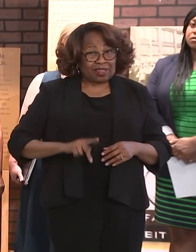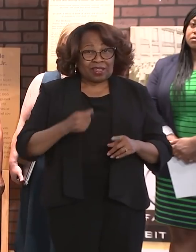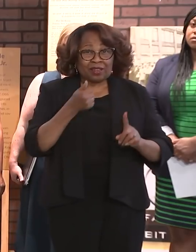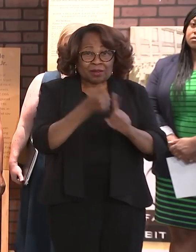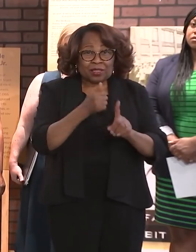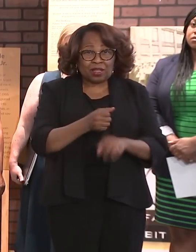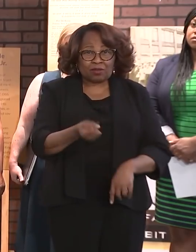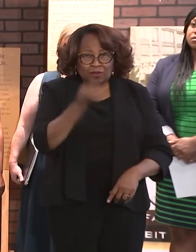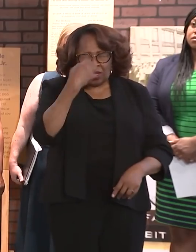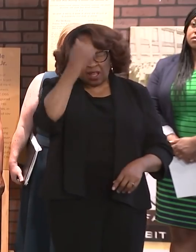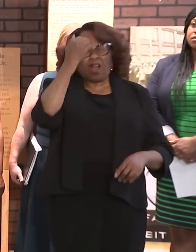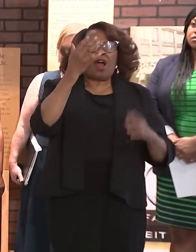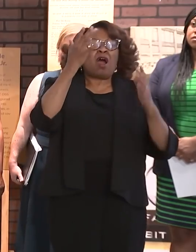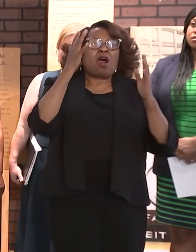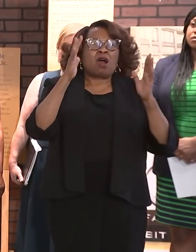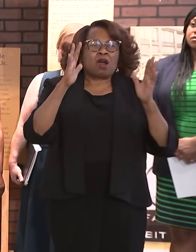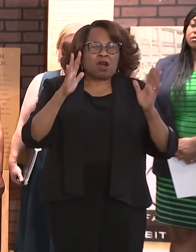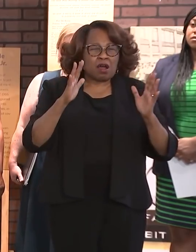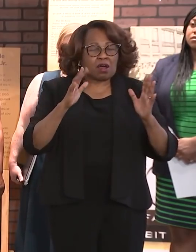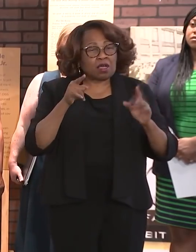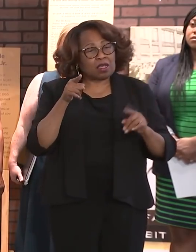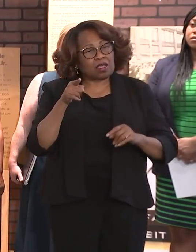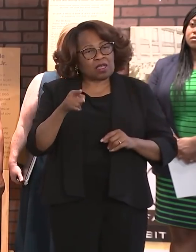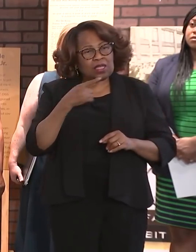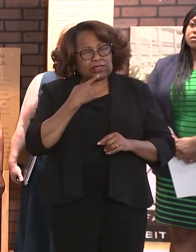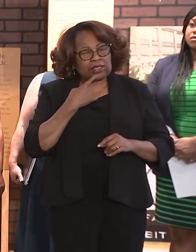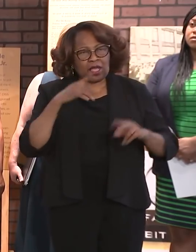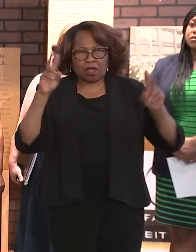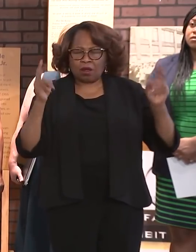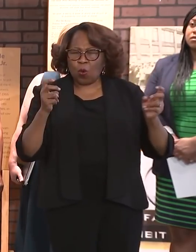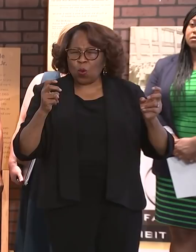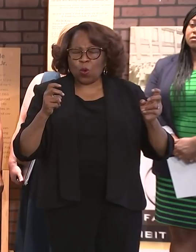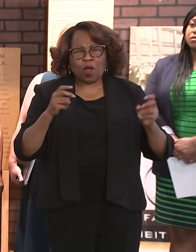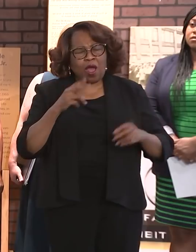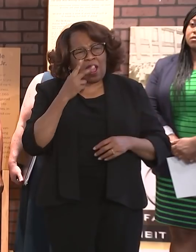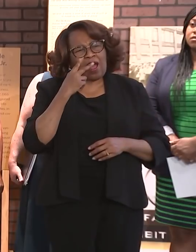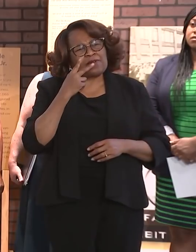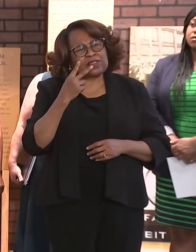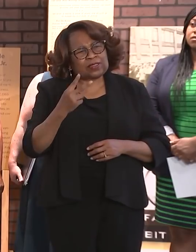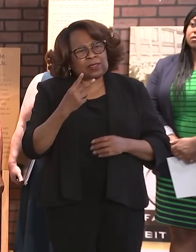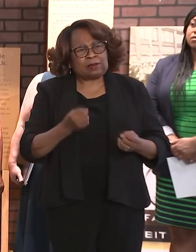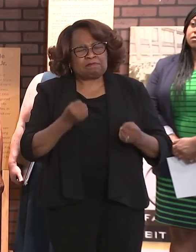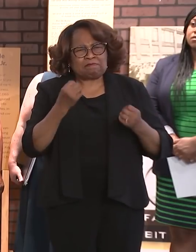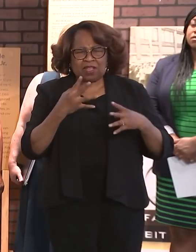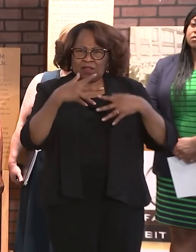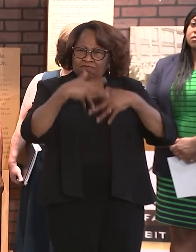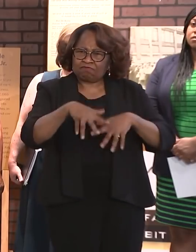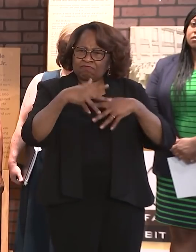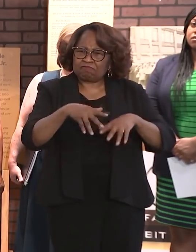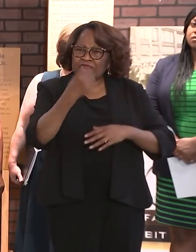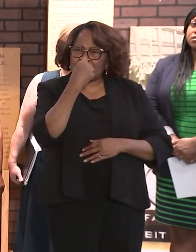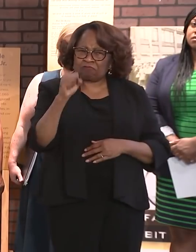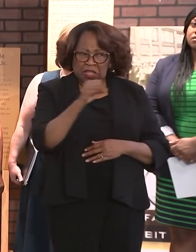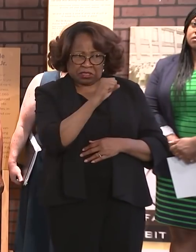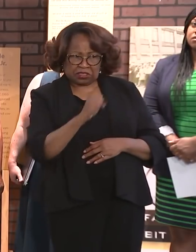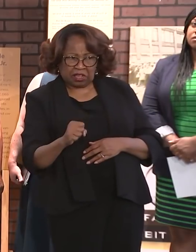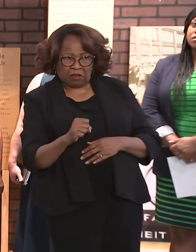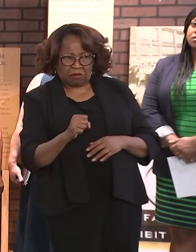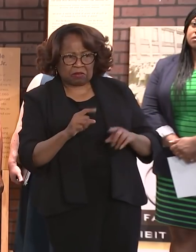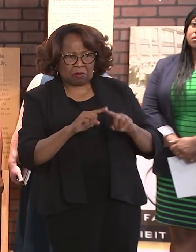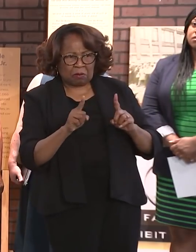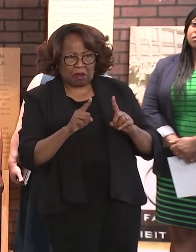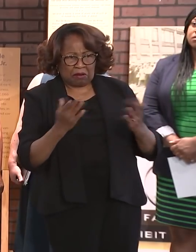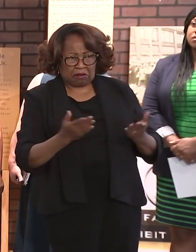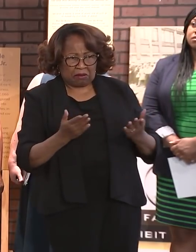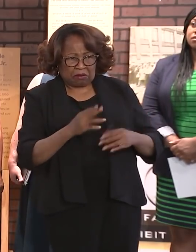struck, leading him to remark, I've seen, quote, I've seen many demonstrations in the South, but I've